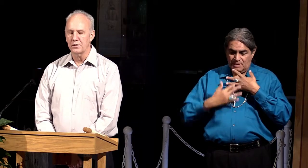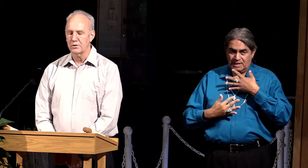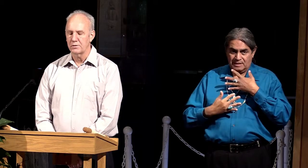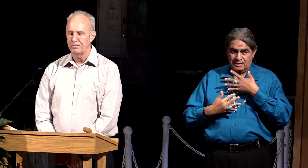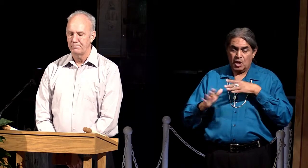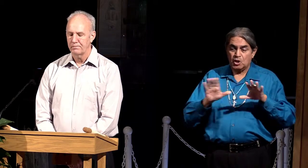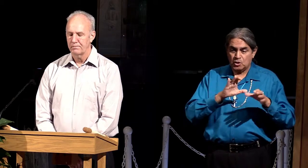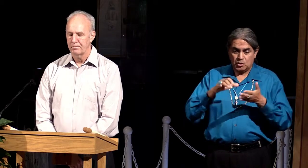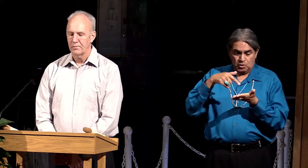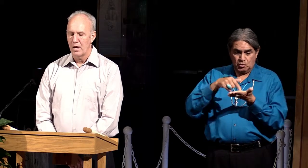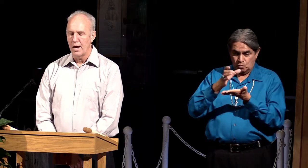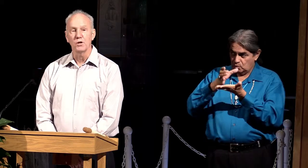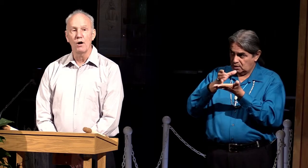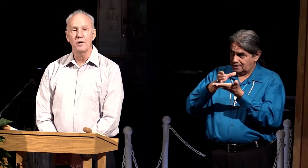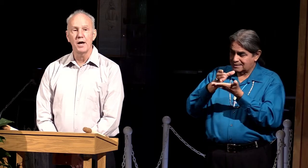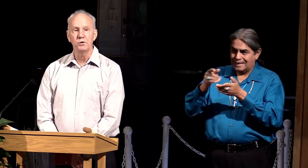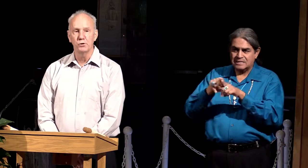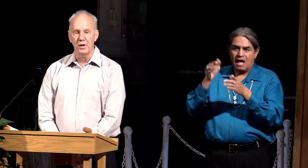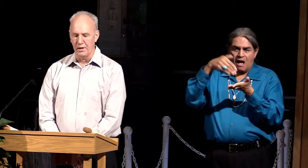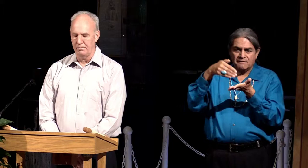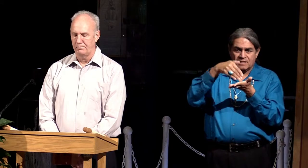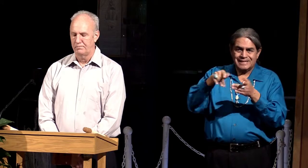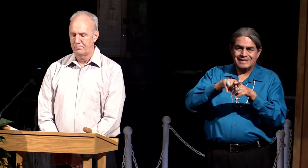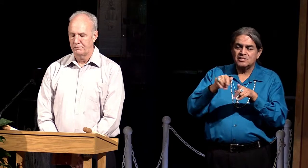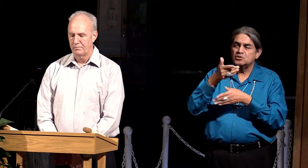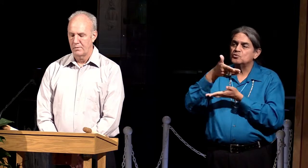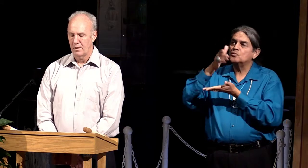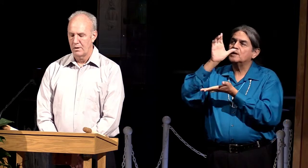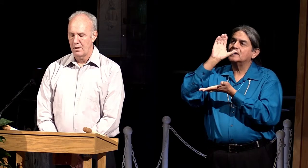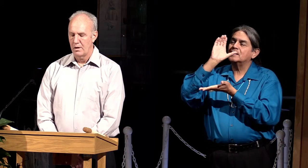Do this as often as you drink it